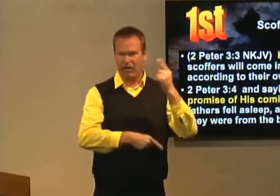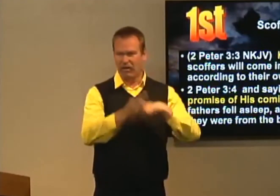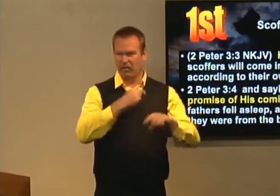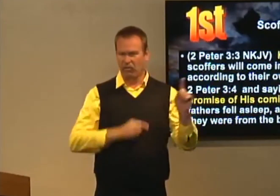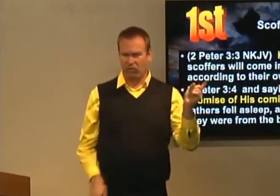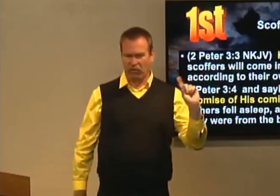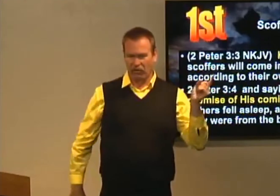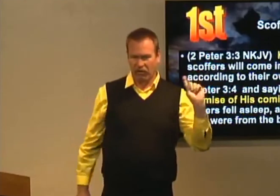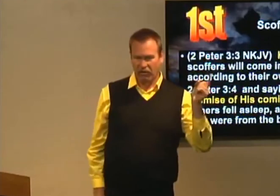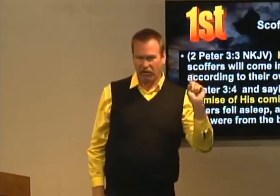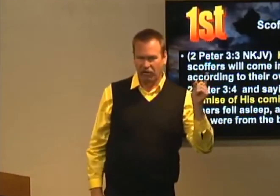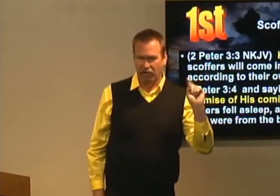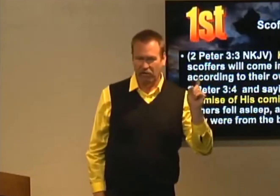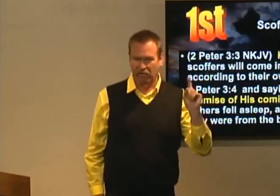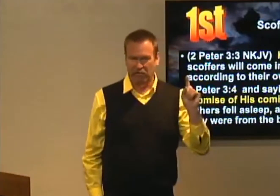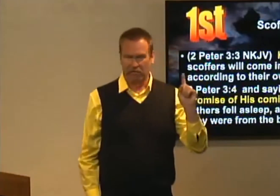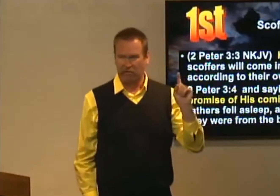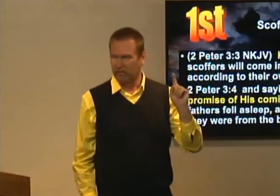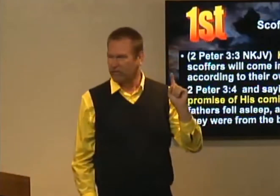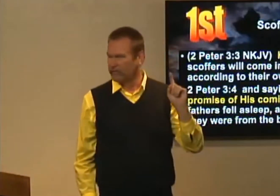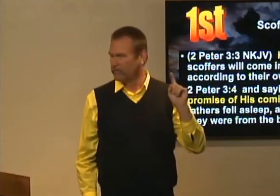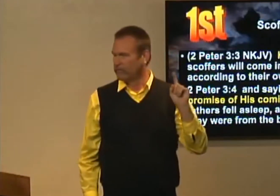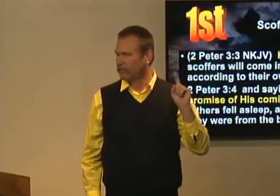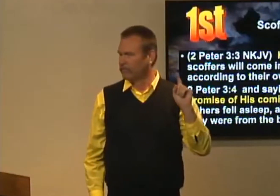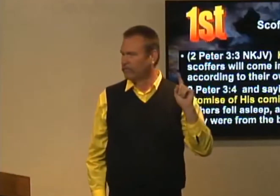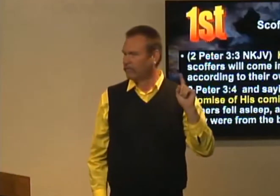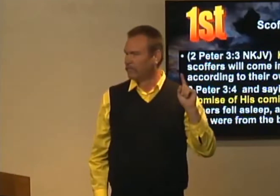so they're saying, where is the promise of his coming?